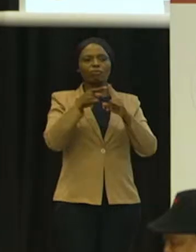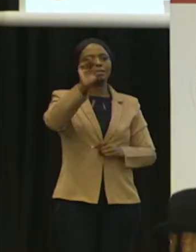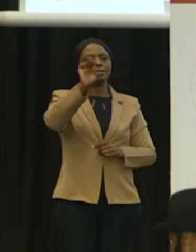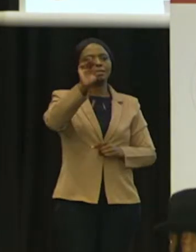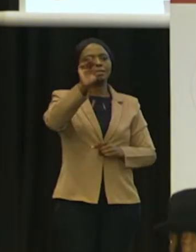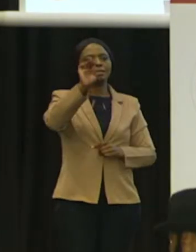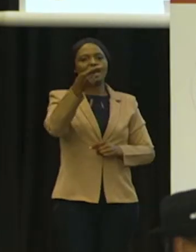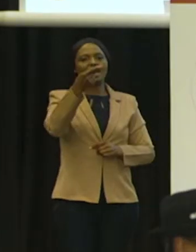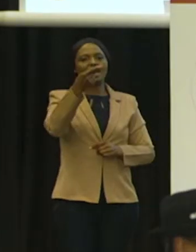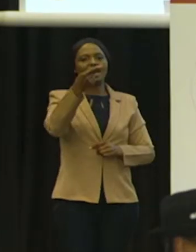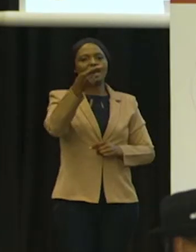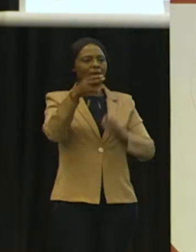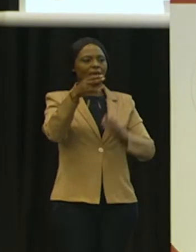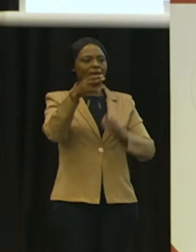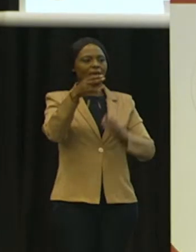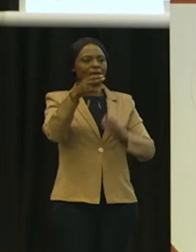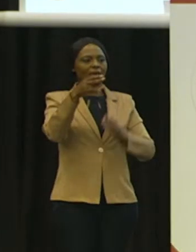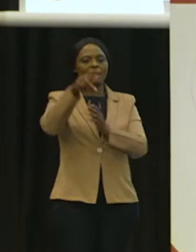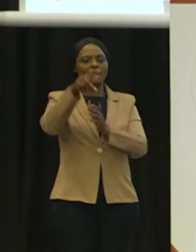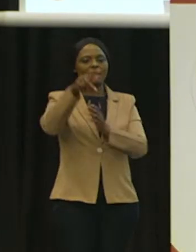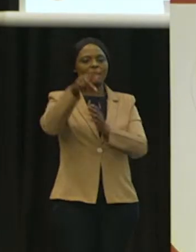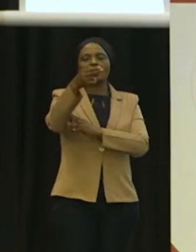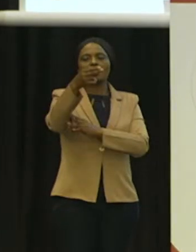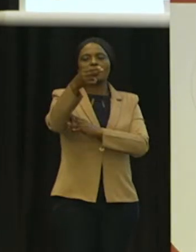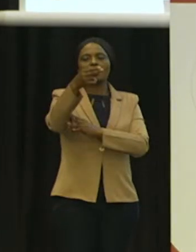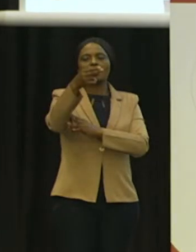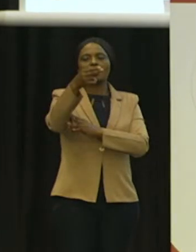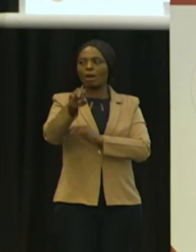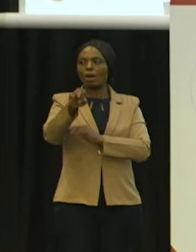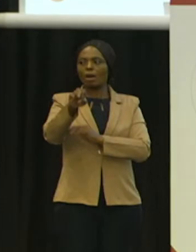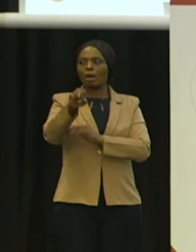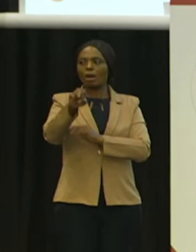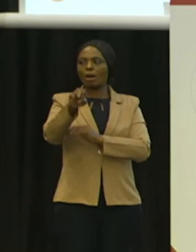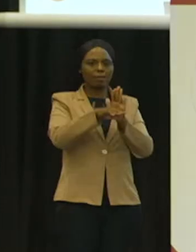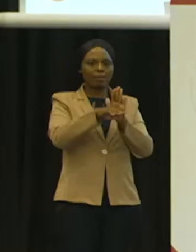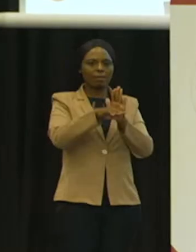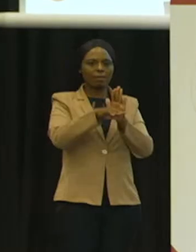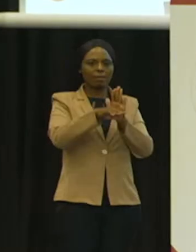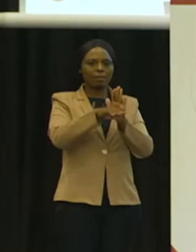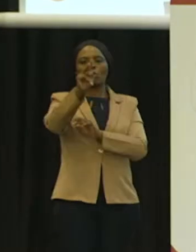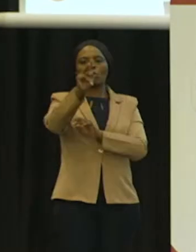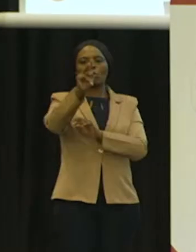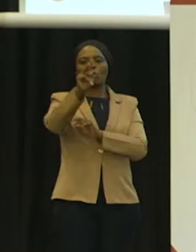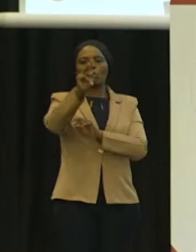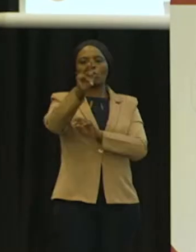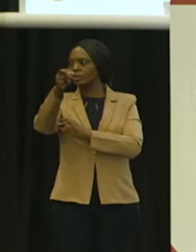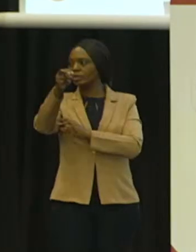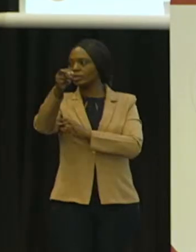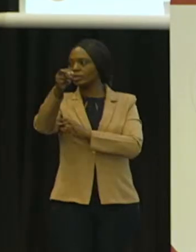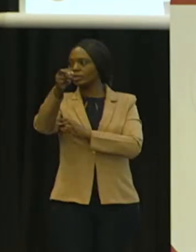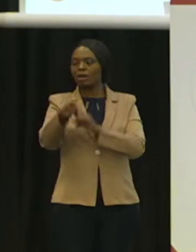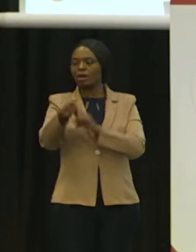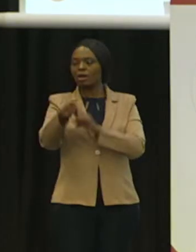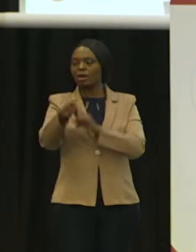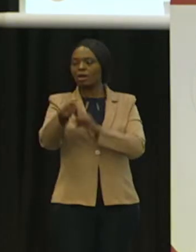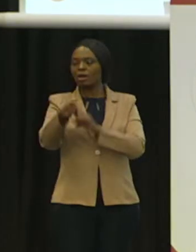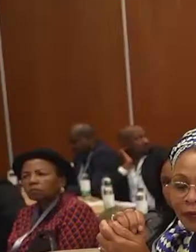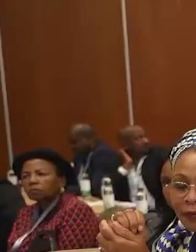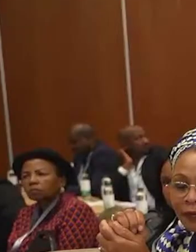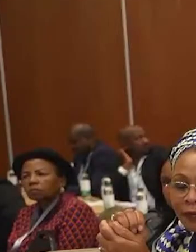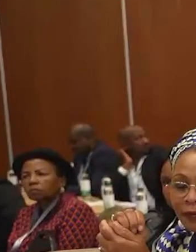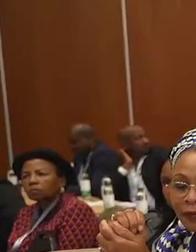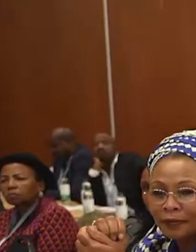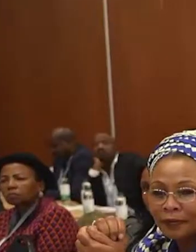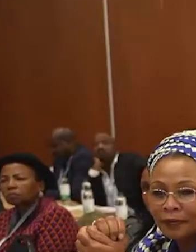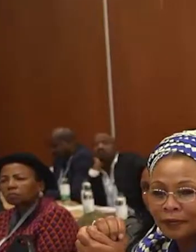from the PWID program. We also have a prayer from Nkunzi, who is from the PWID program. We will have